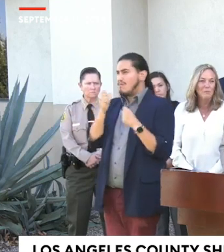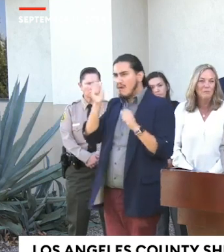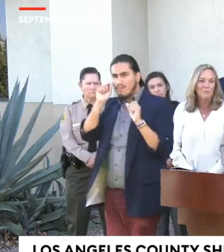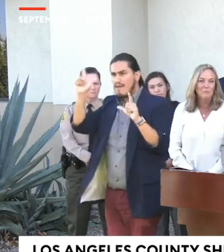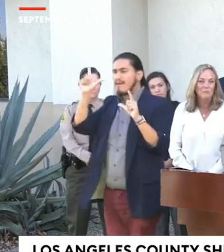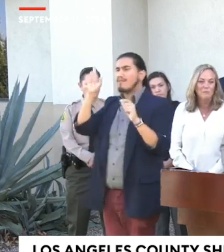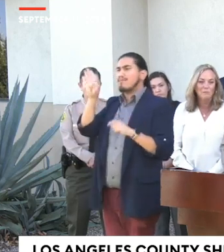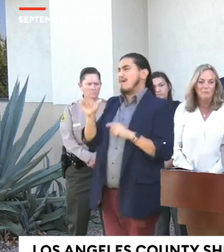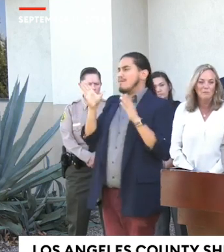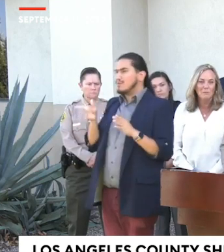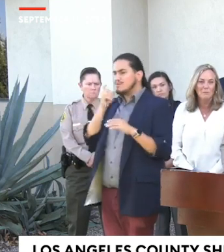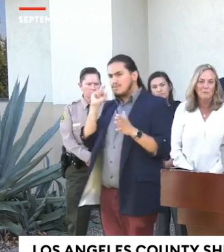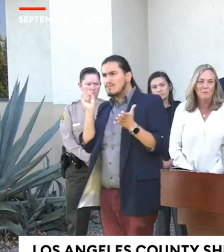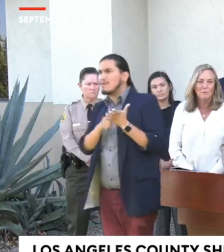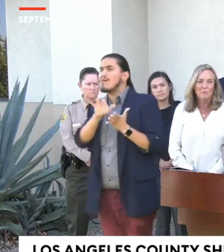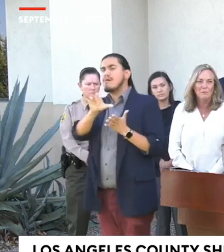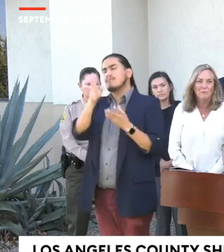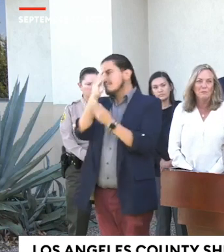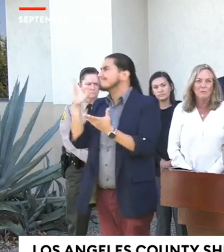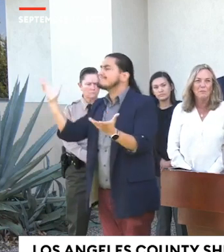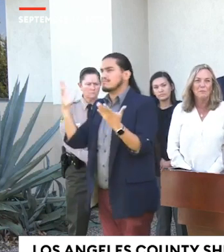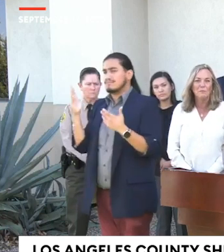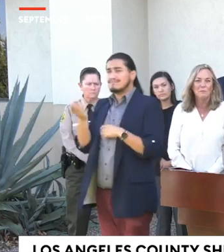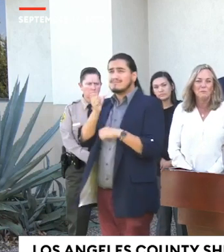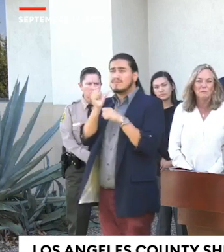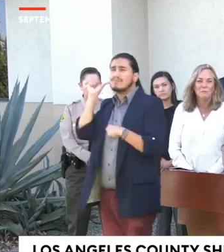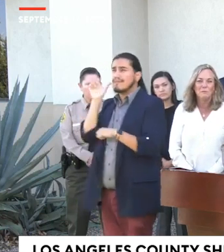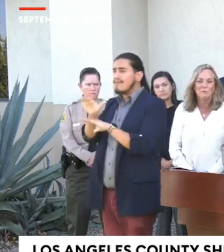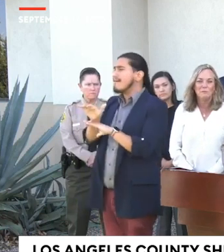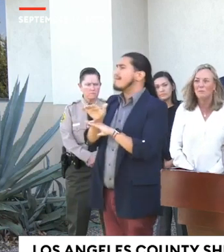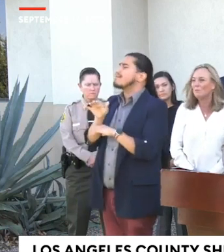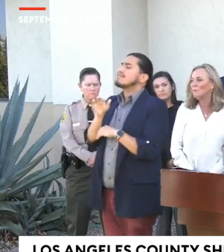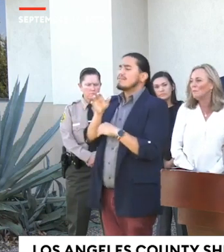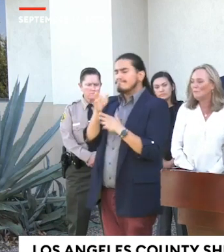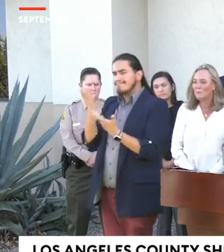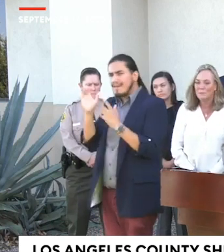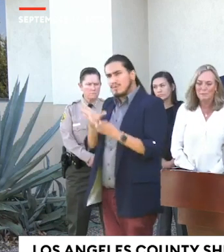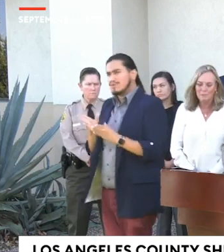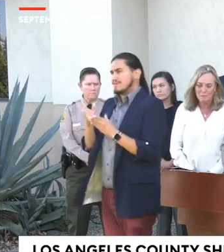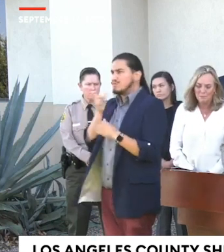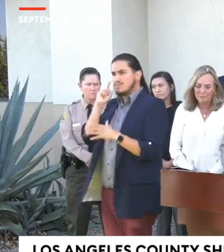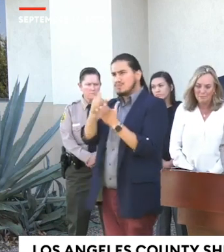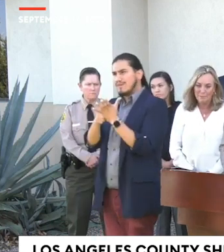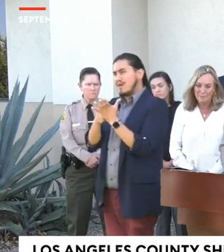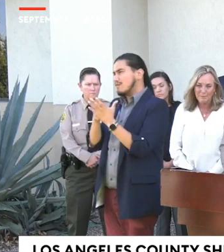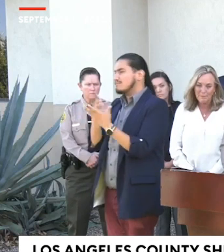Good Samaritan. And last night, I spent some time thanking that person.